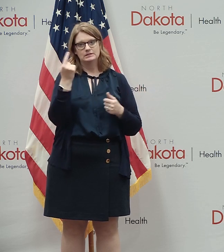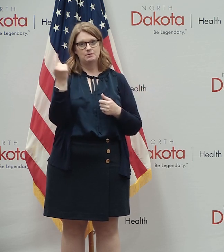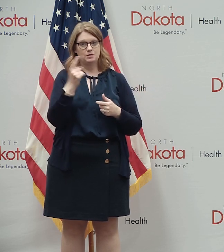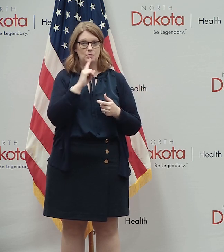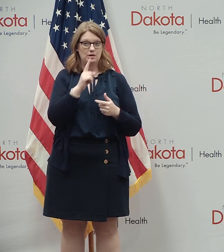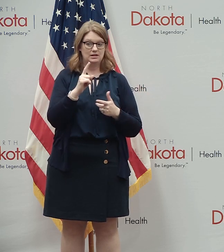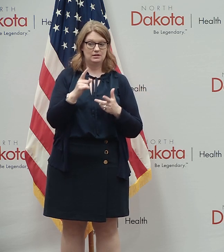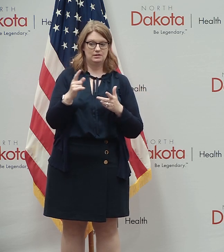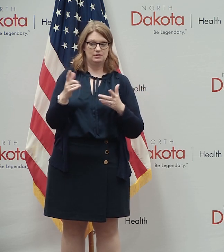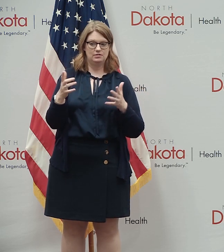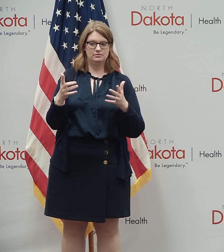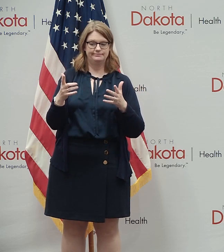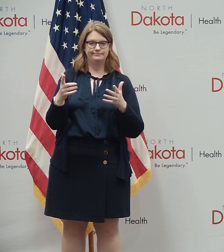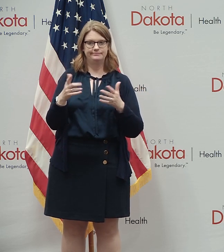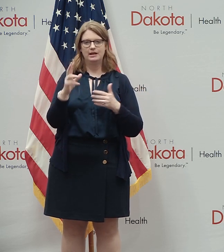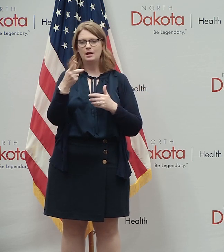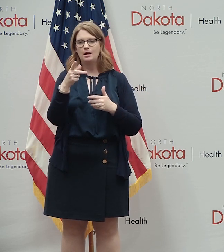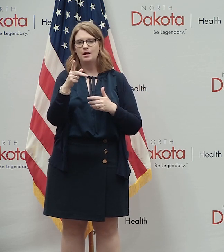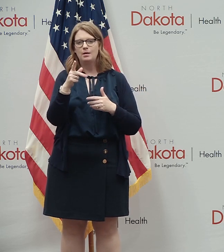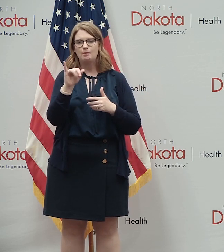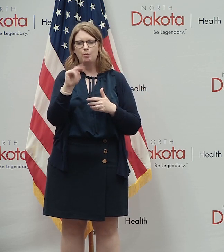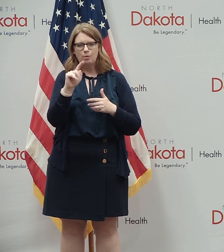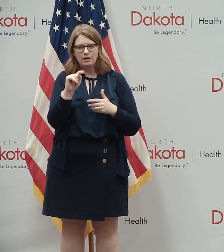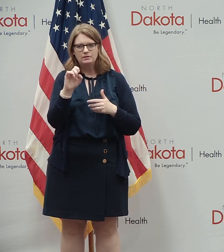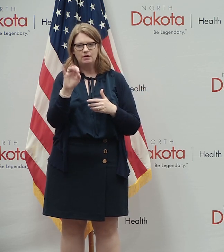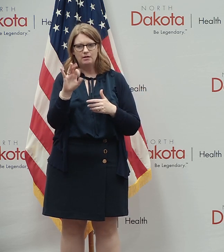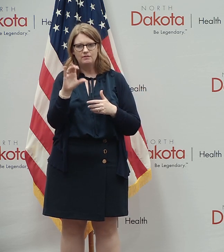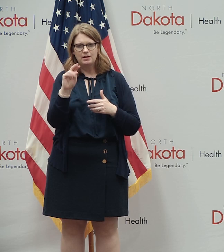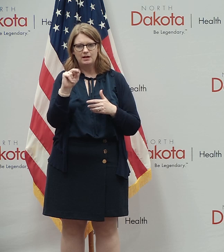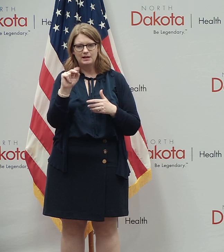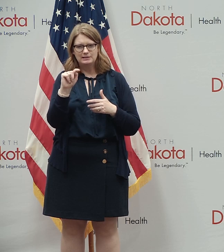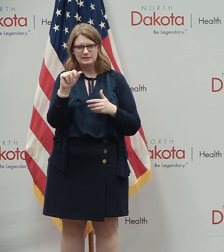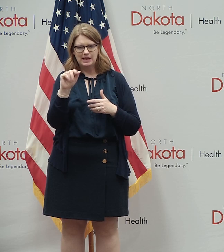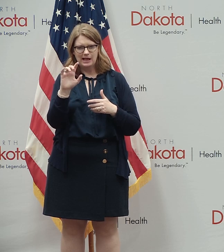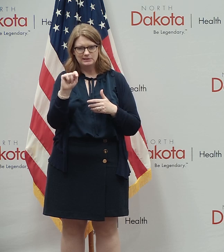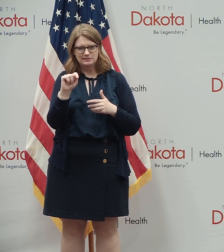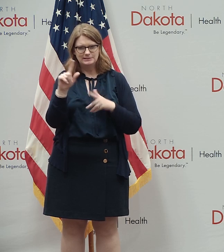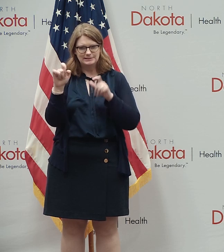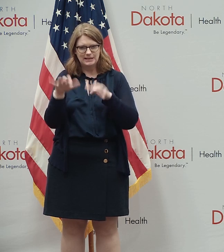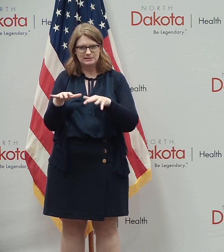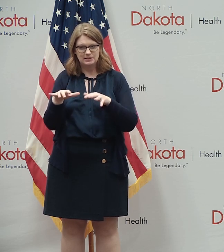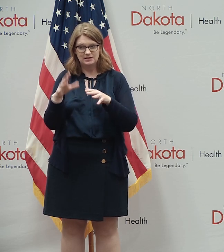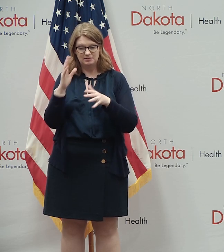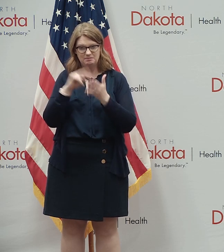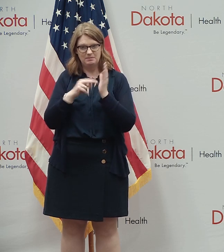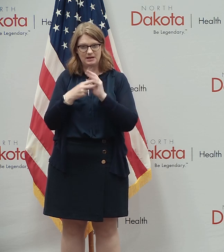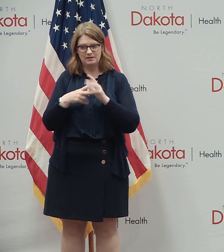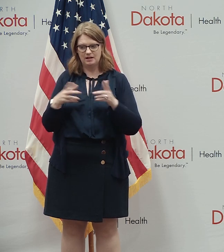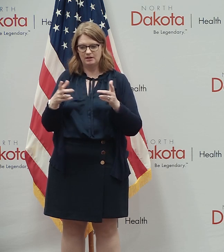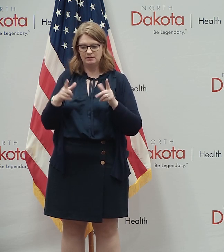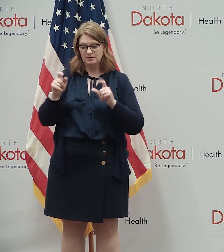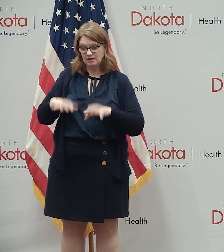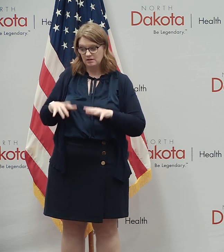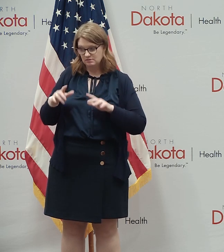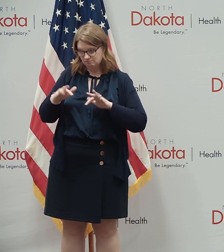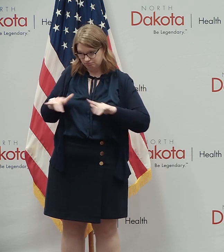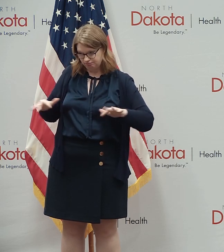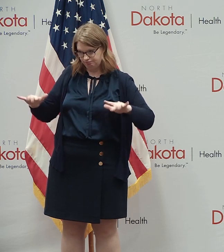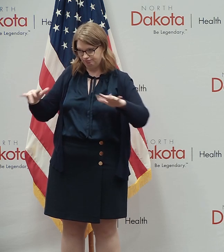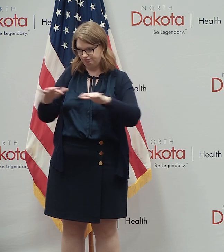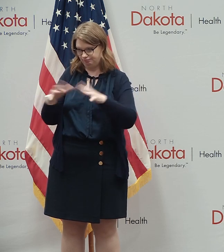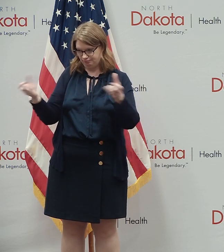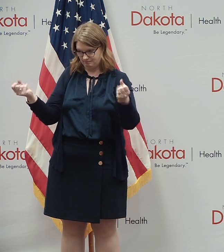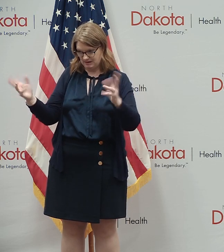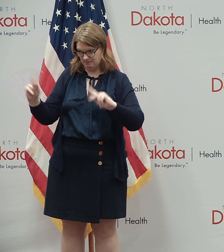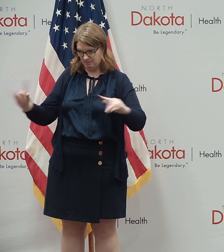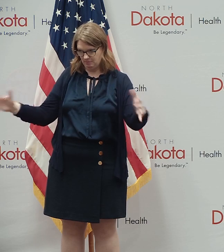effective large-scale point of contact testing, we could connect people together and do that and eliminate